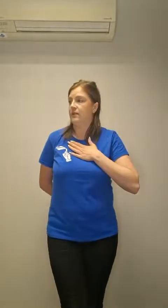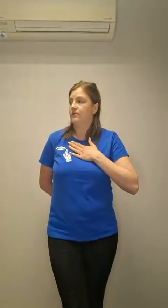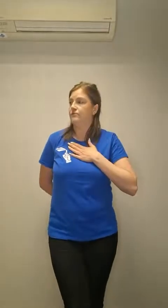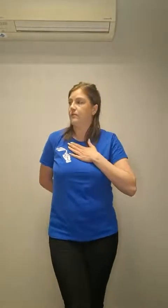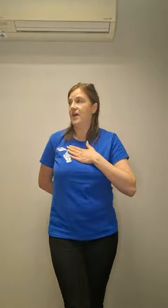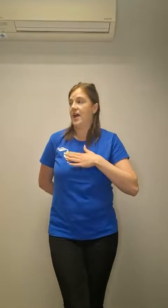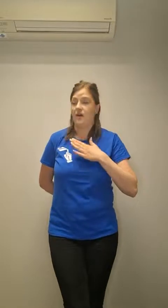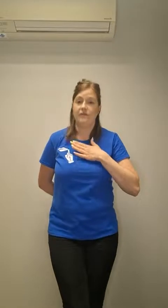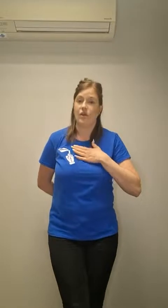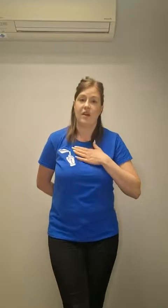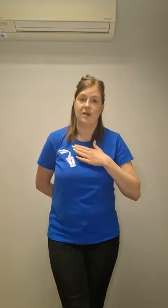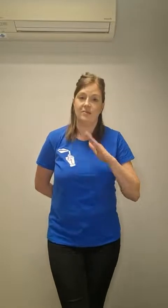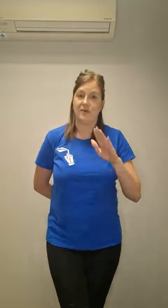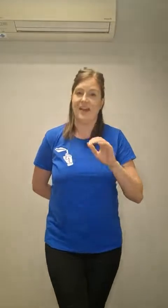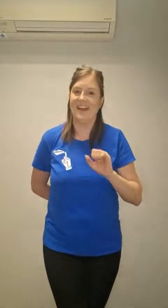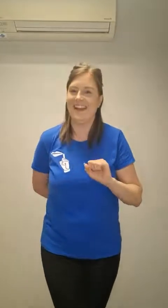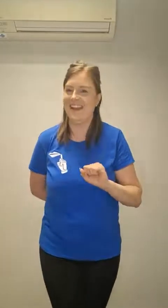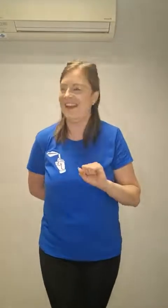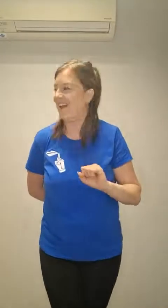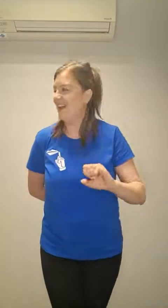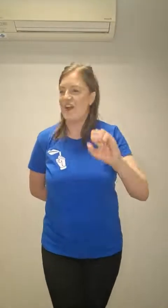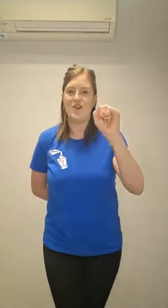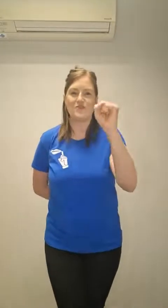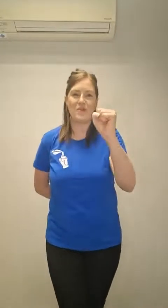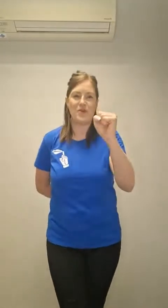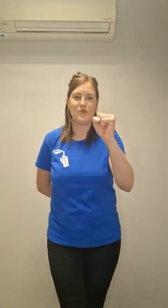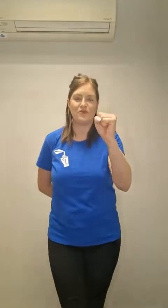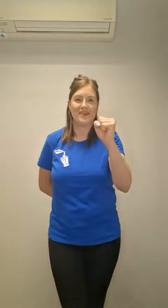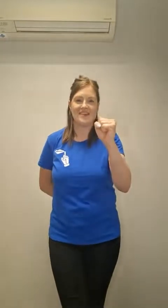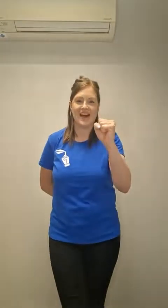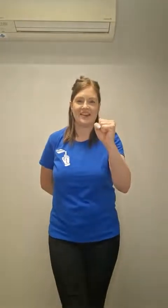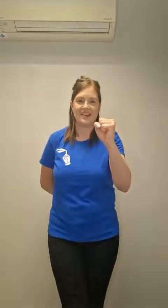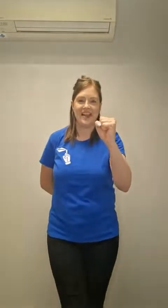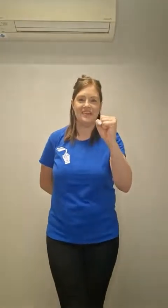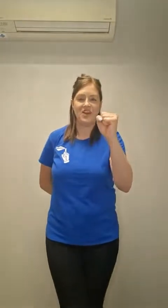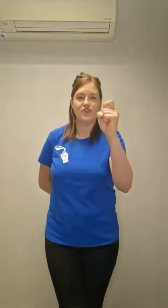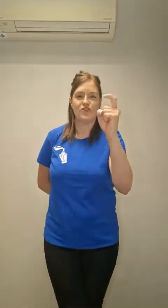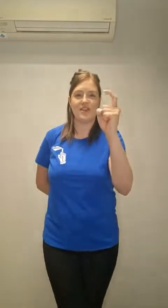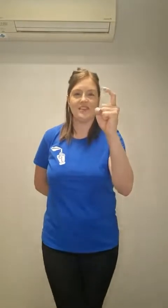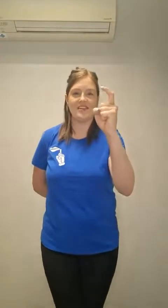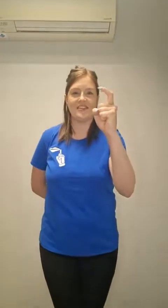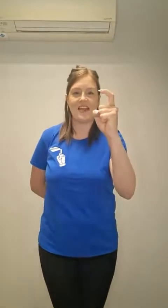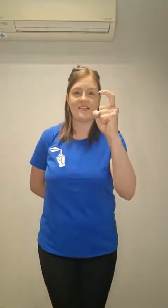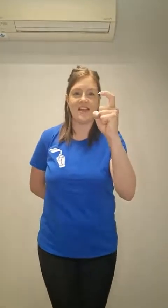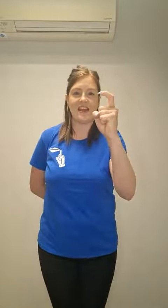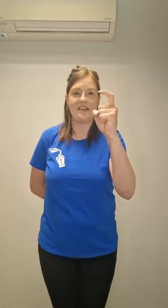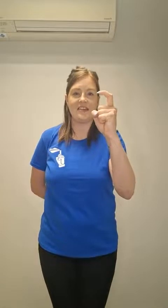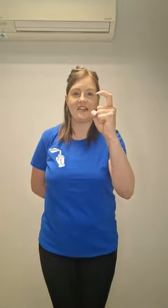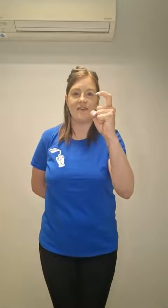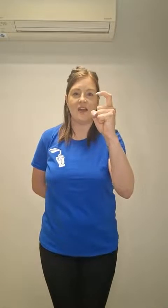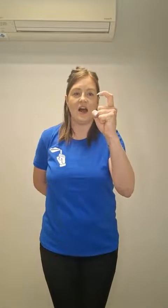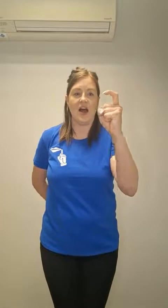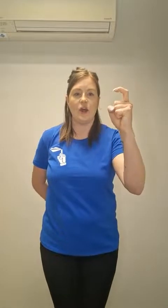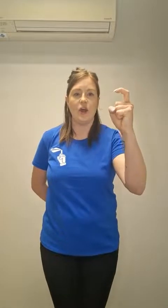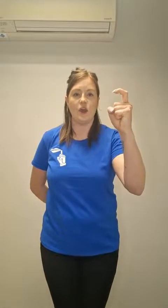From there, I've got hiccups, sorry. From your fist hand again, just extend that index finger and hook it